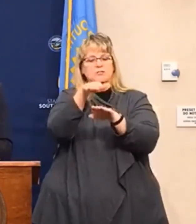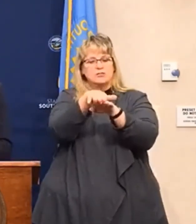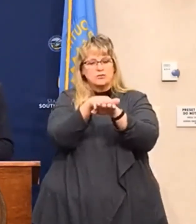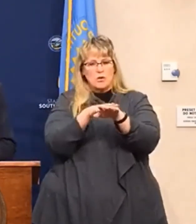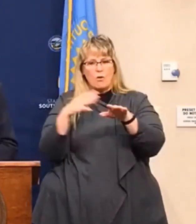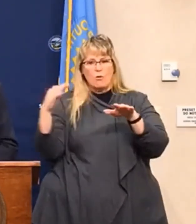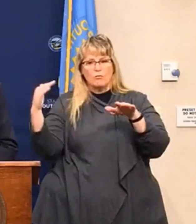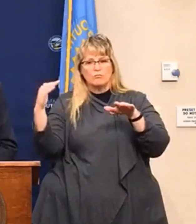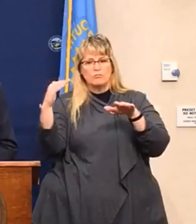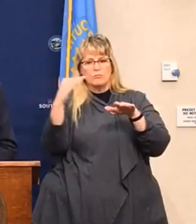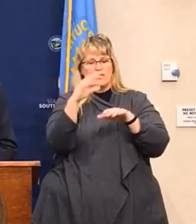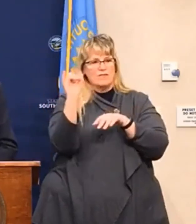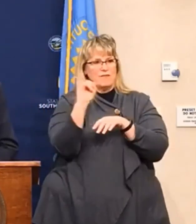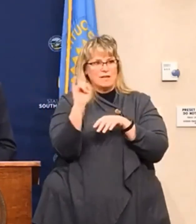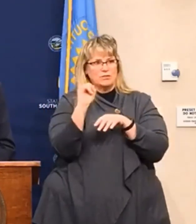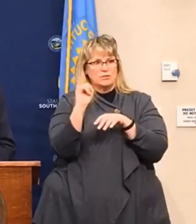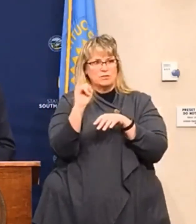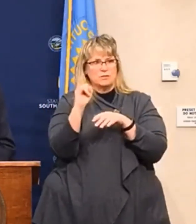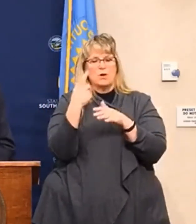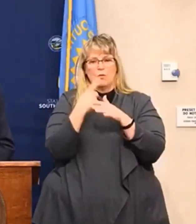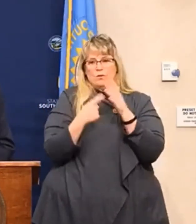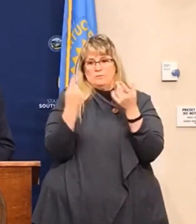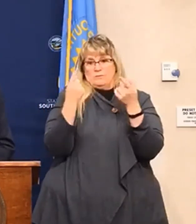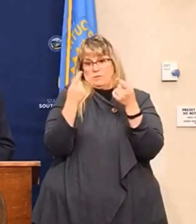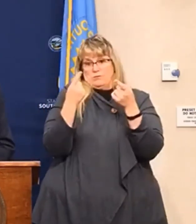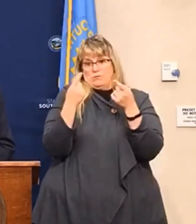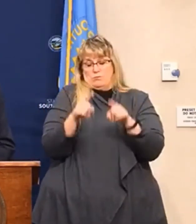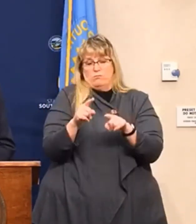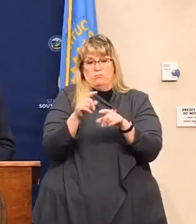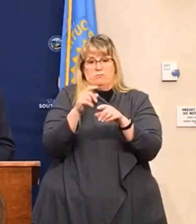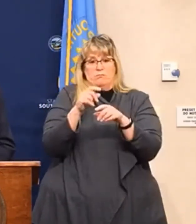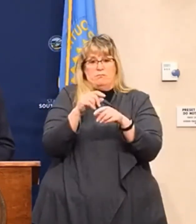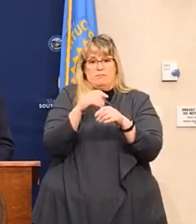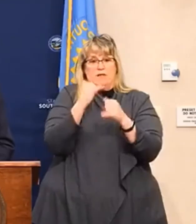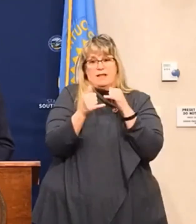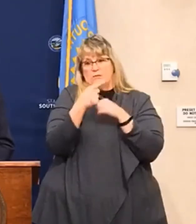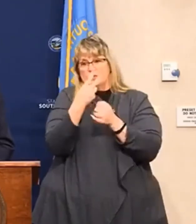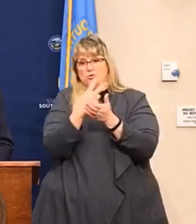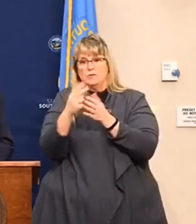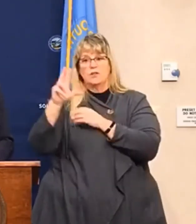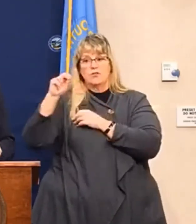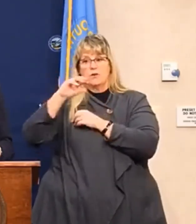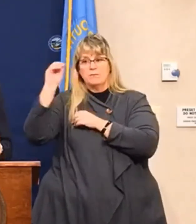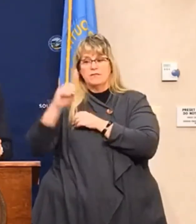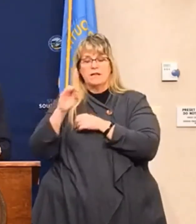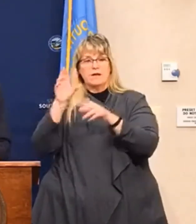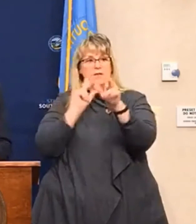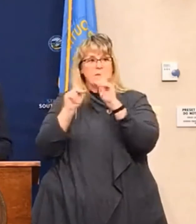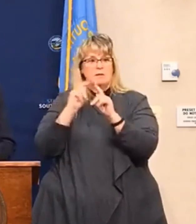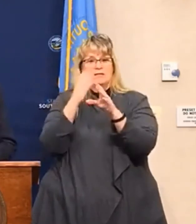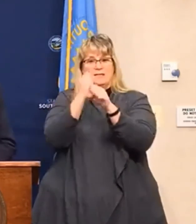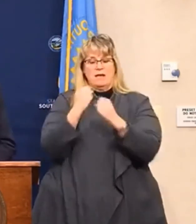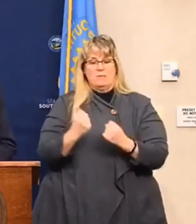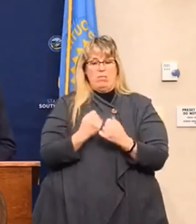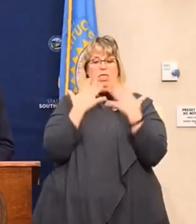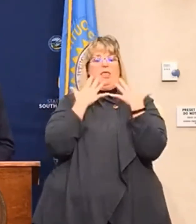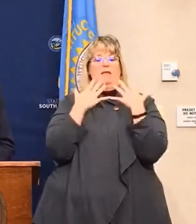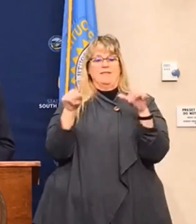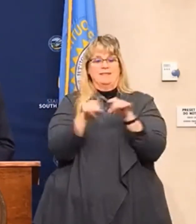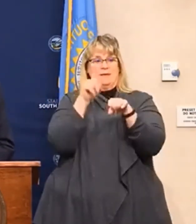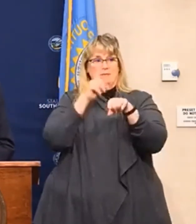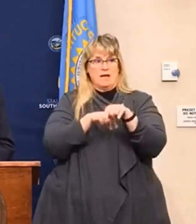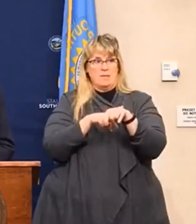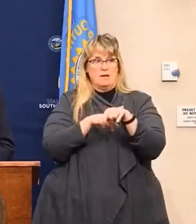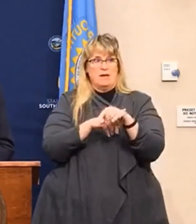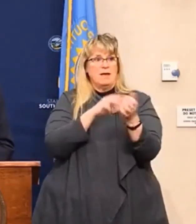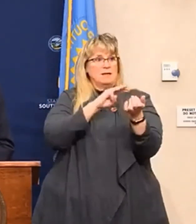of infection. And what we have been doing over the last several weeks is if 30% of our population were to get infected all at once,